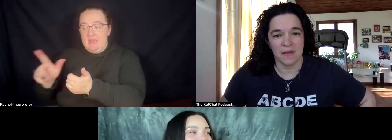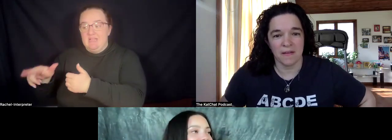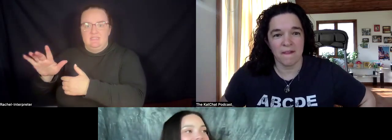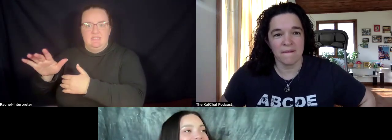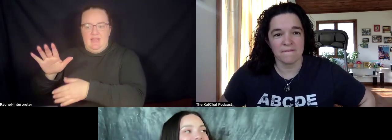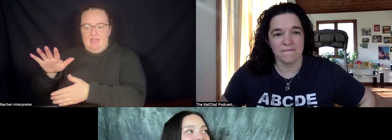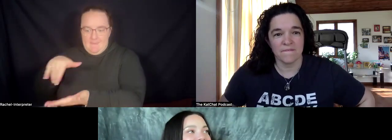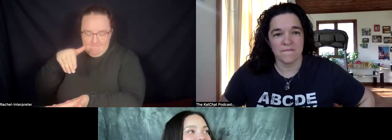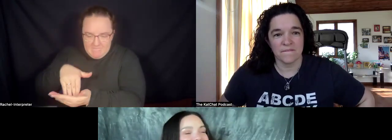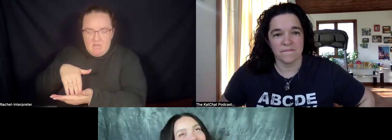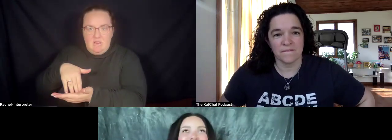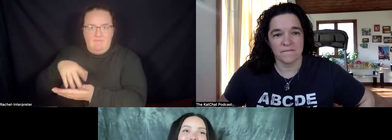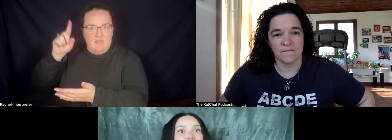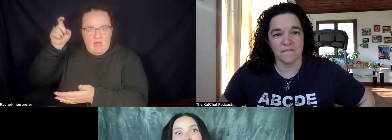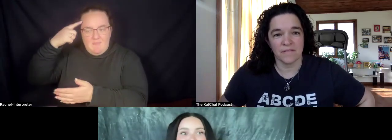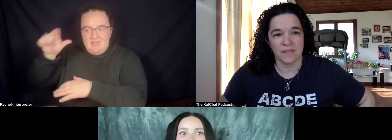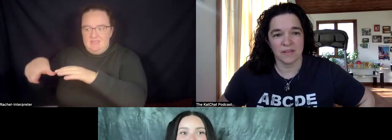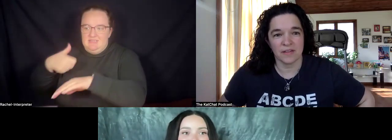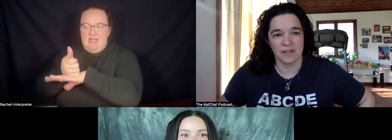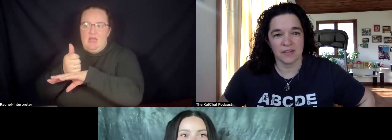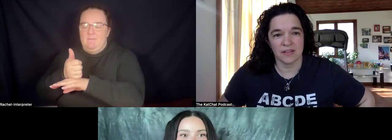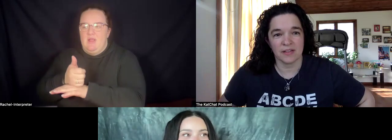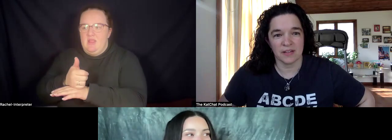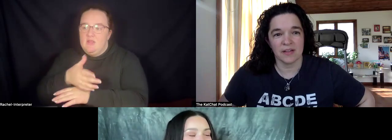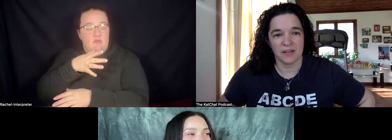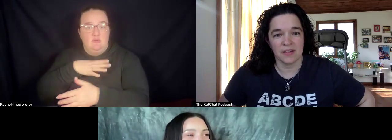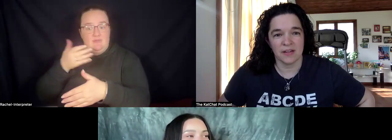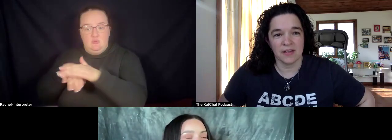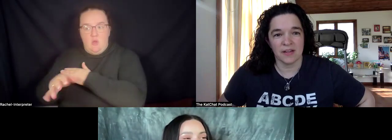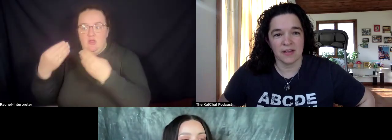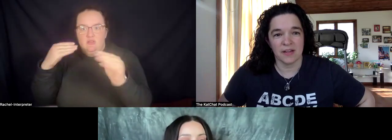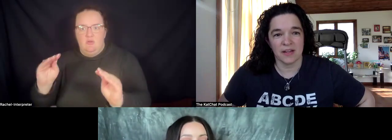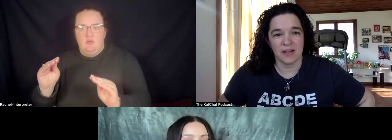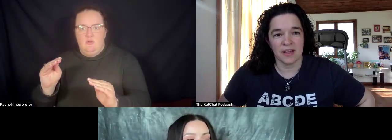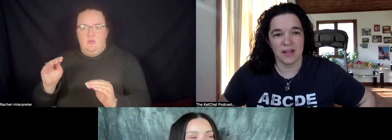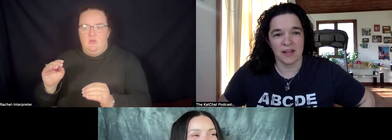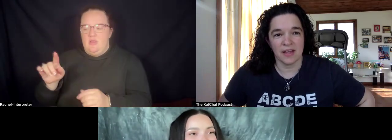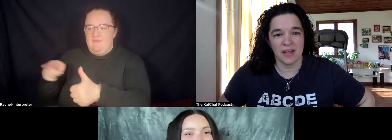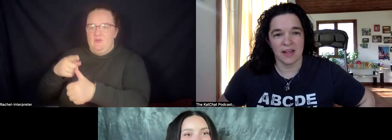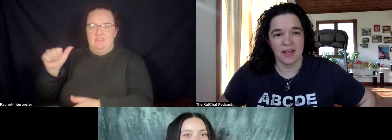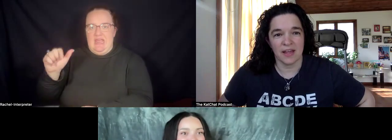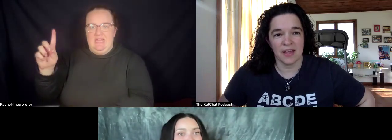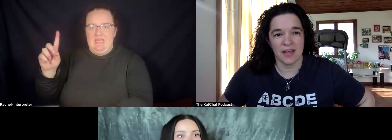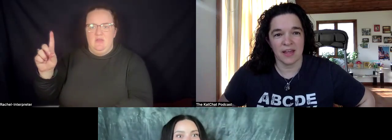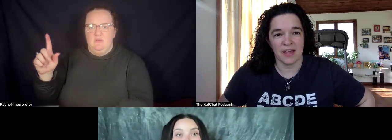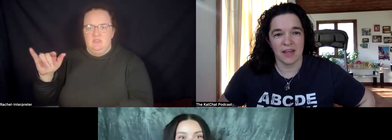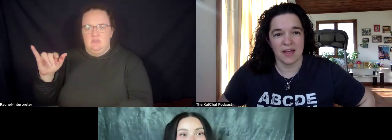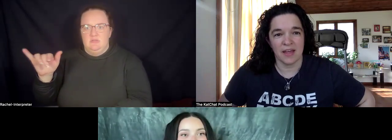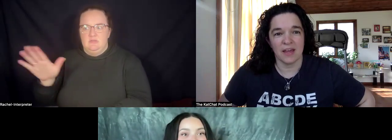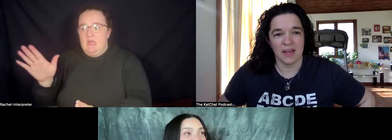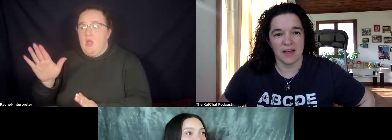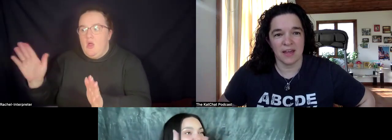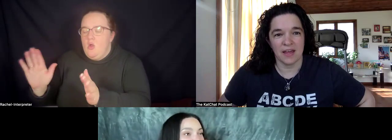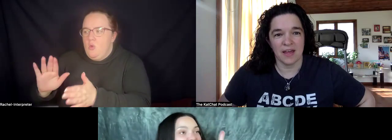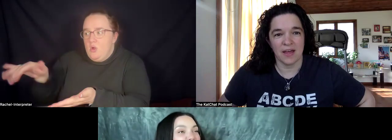of Canada. And this lady just walked right into the store, and the first AD, Johnny, was kind of trying to be like, we're in the middle of a